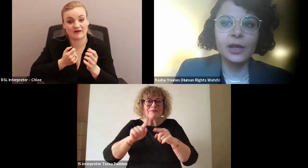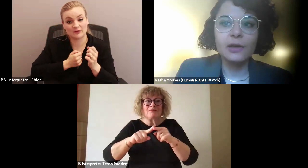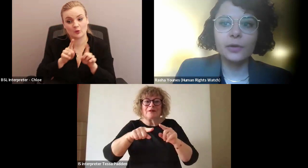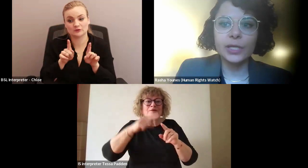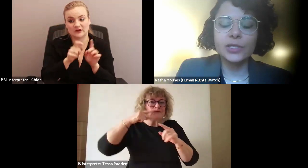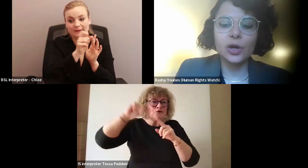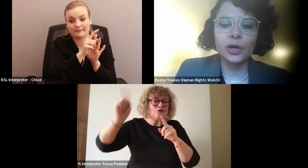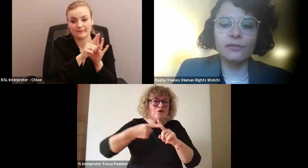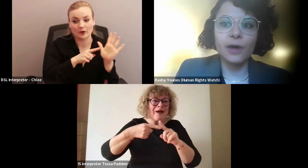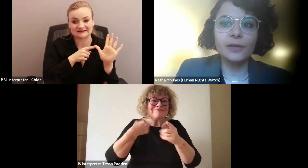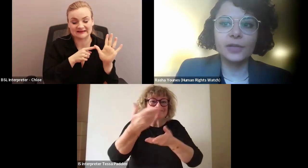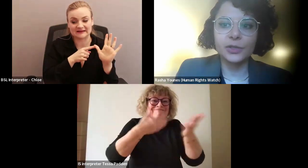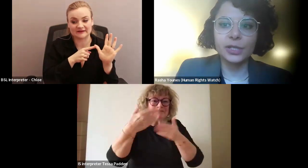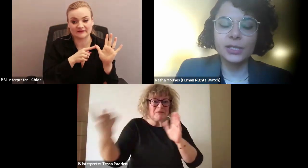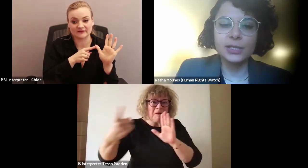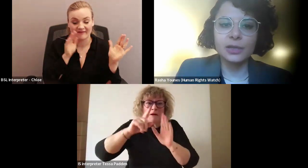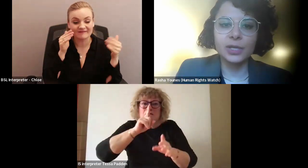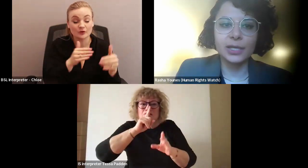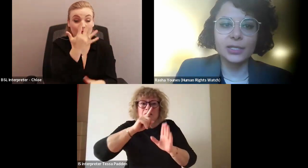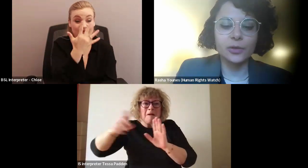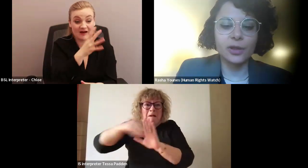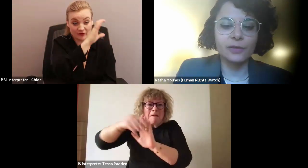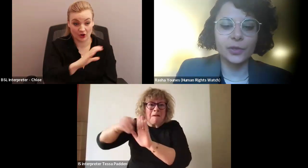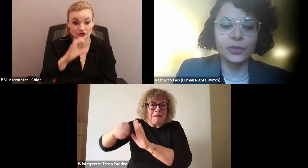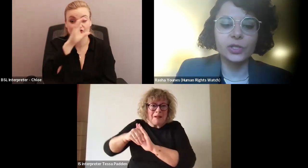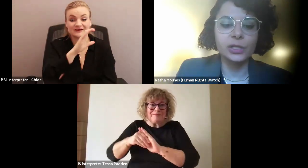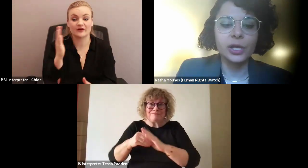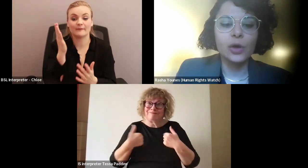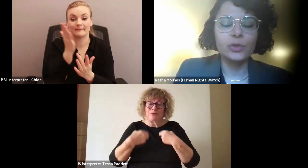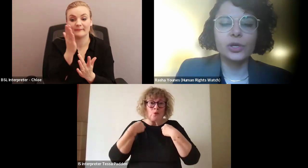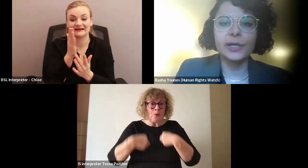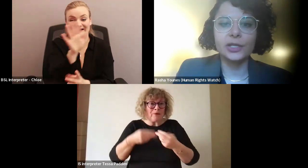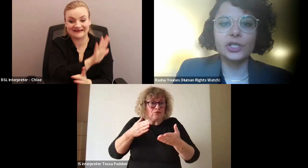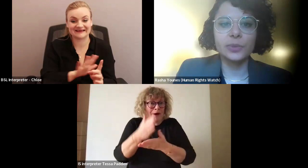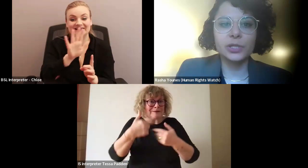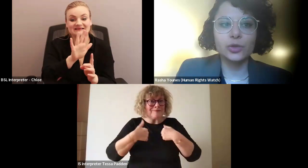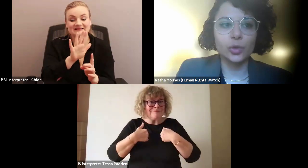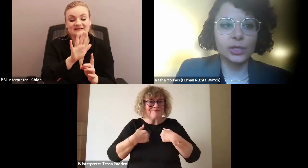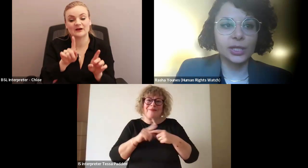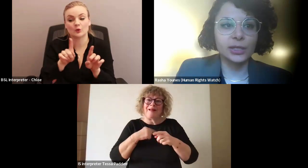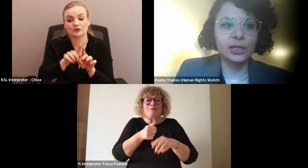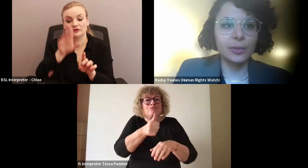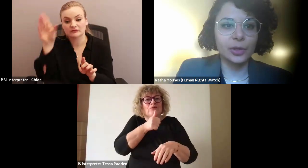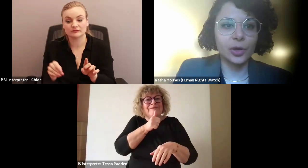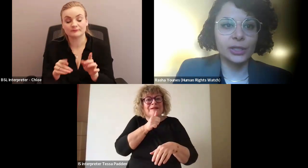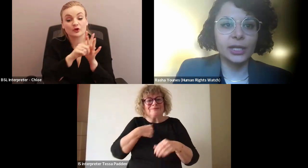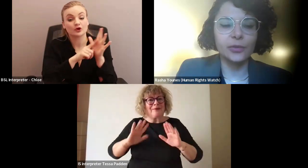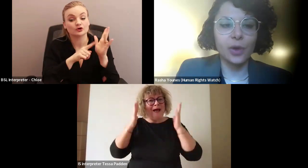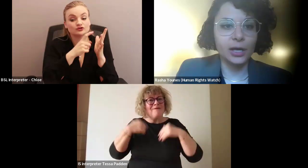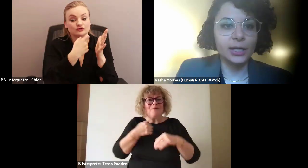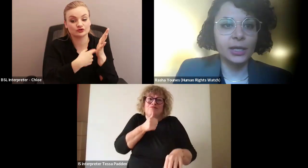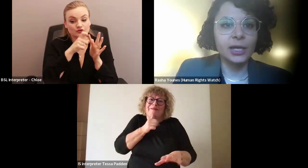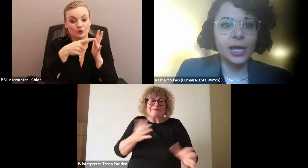briefly, focus on 5 countries in the Middle East and North Africa region, which are Egypt, Jordan,